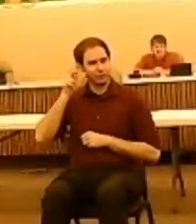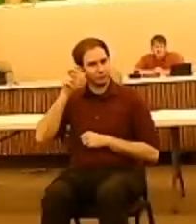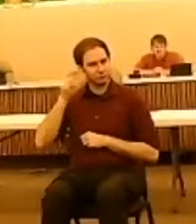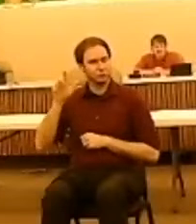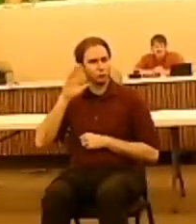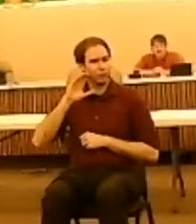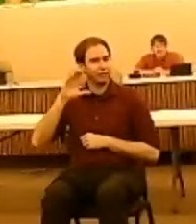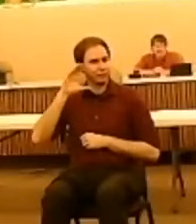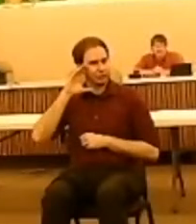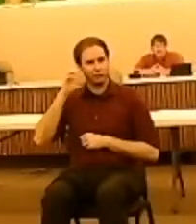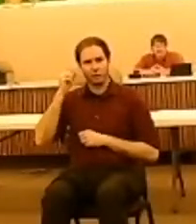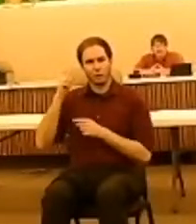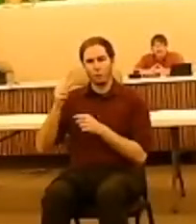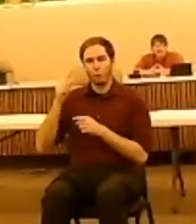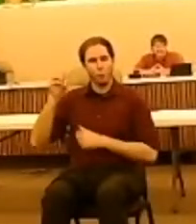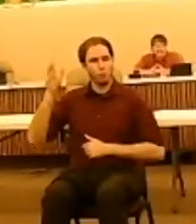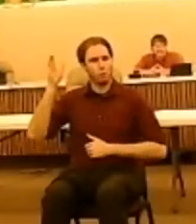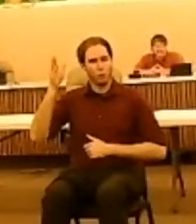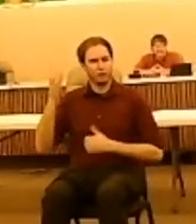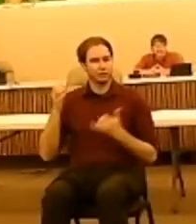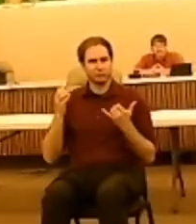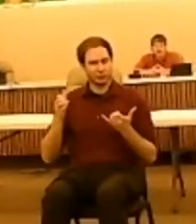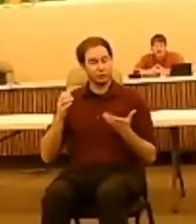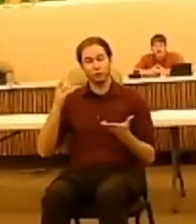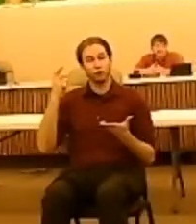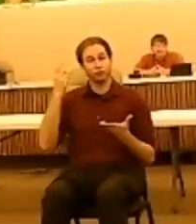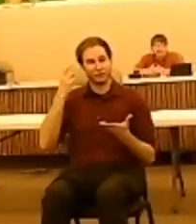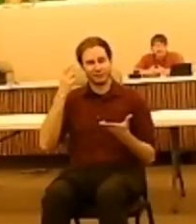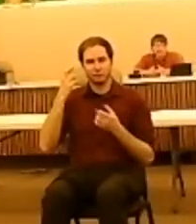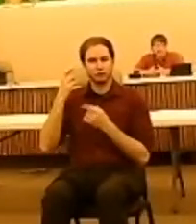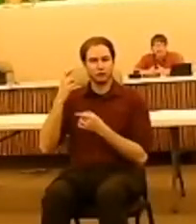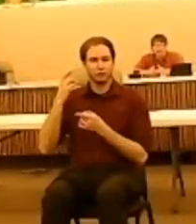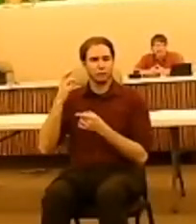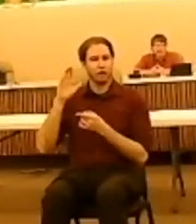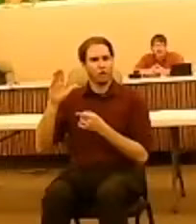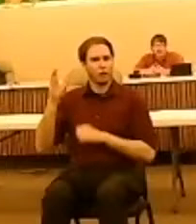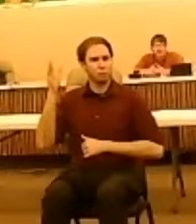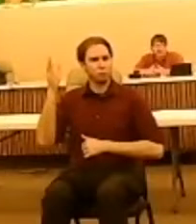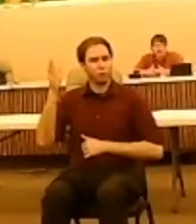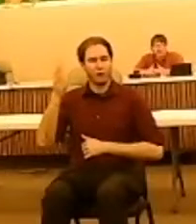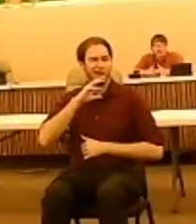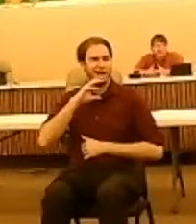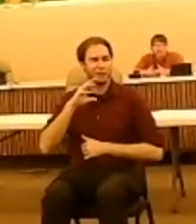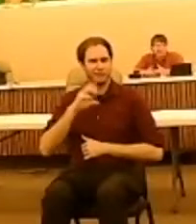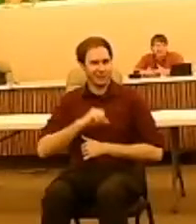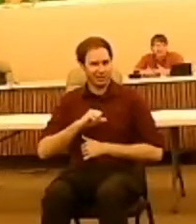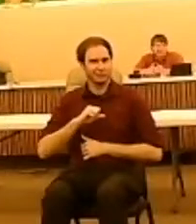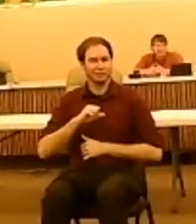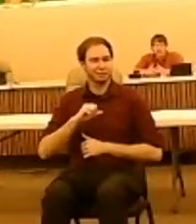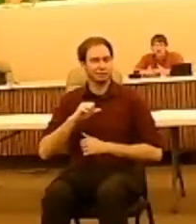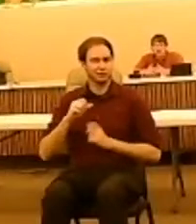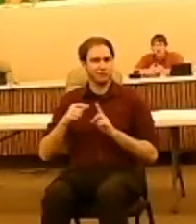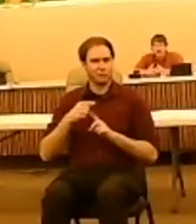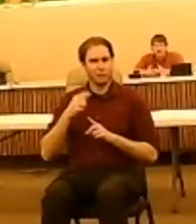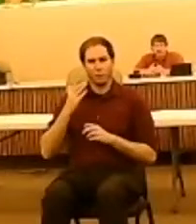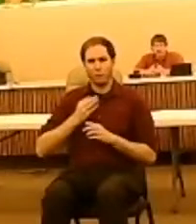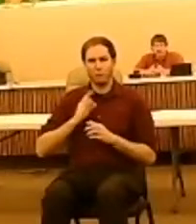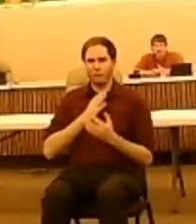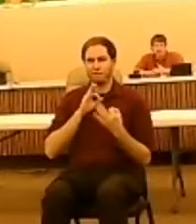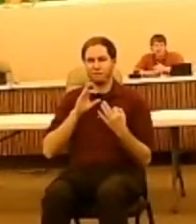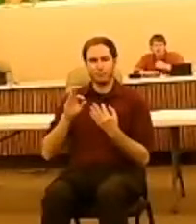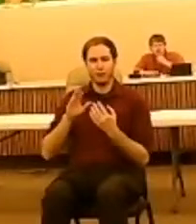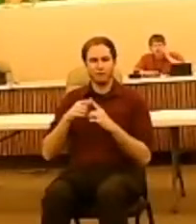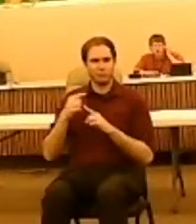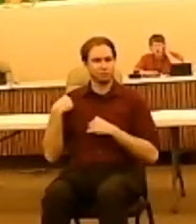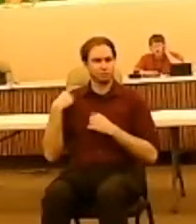it, but they're not doing a presentation because effectively their presentation's out of date based off of some of the feedback that's